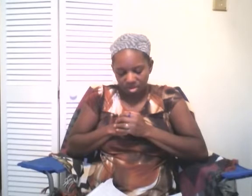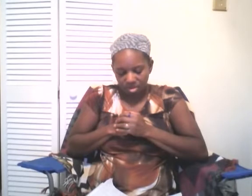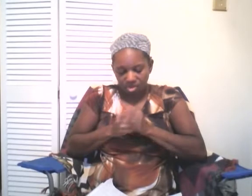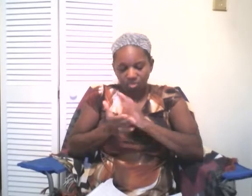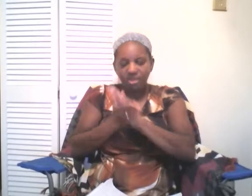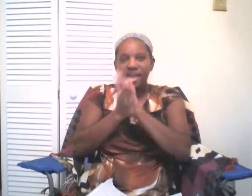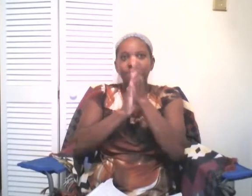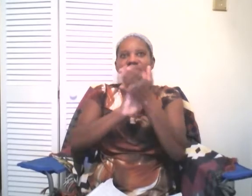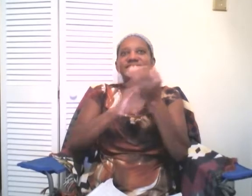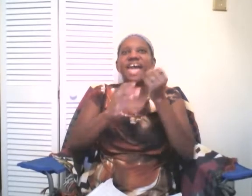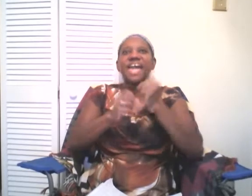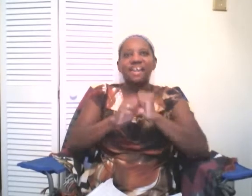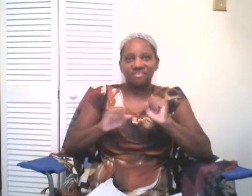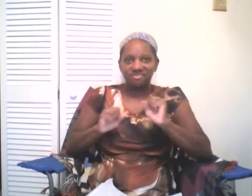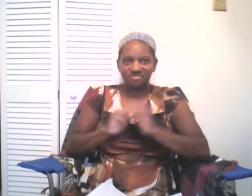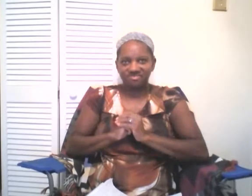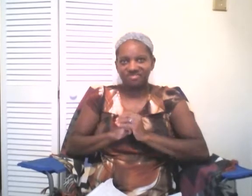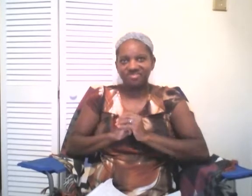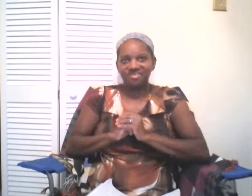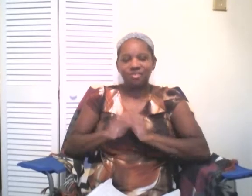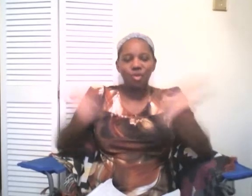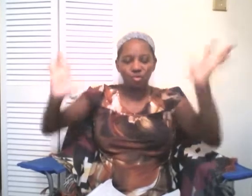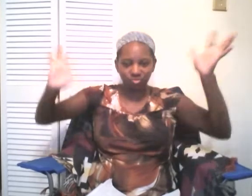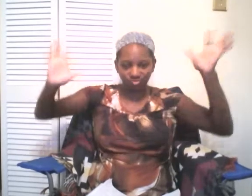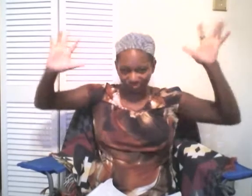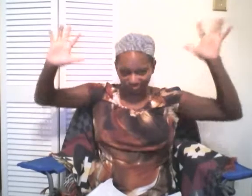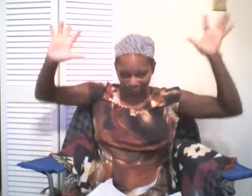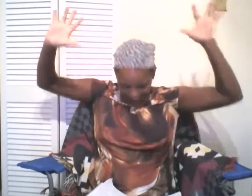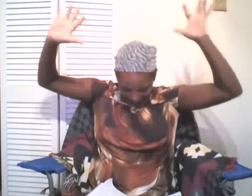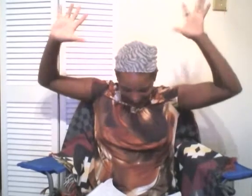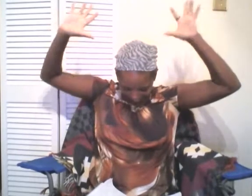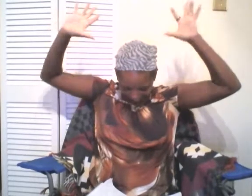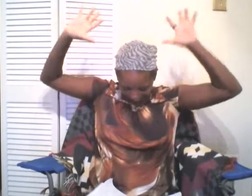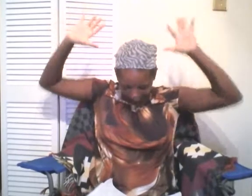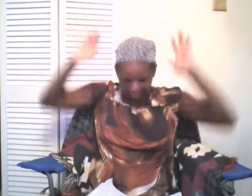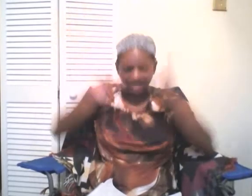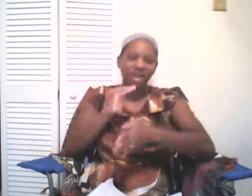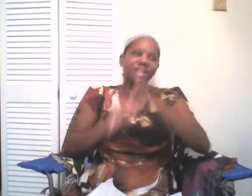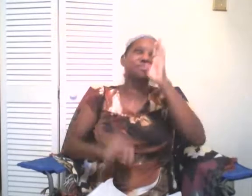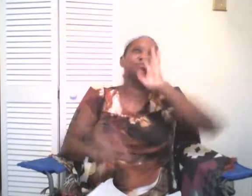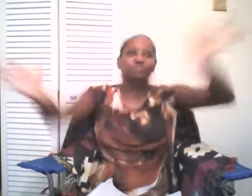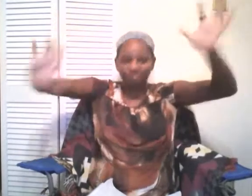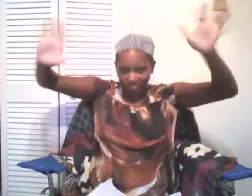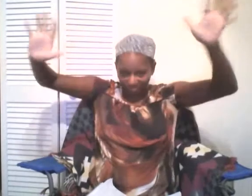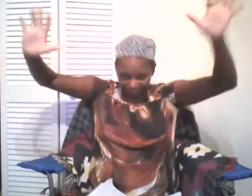And you became saved. Woo! By God.